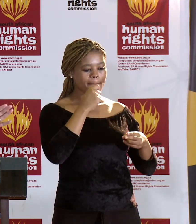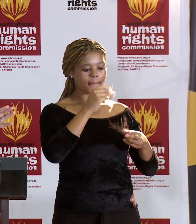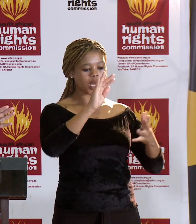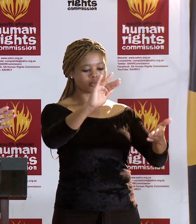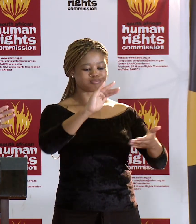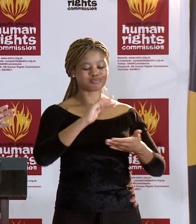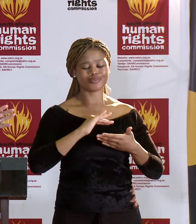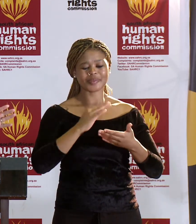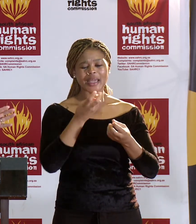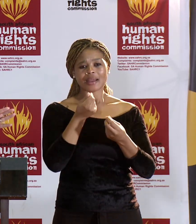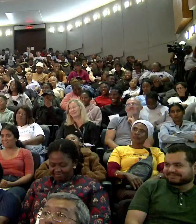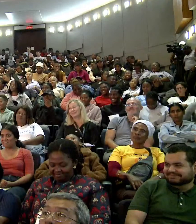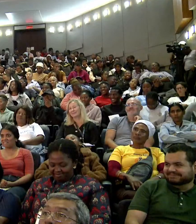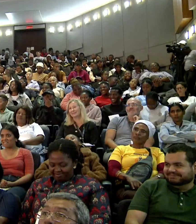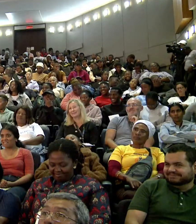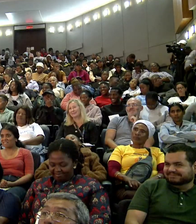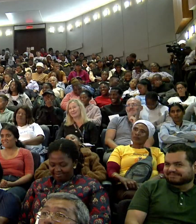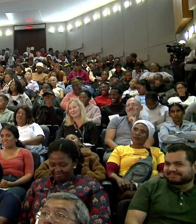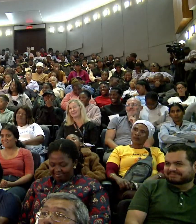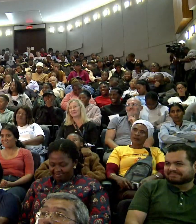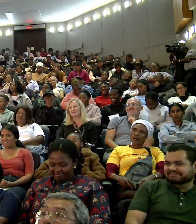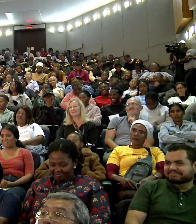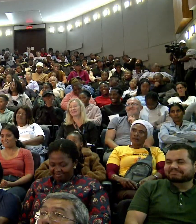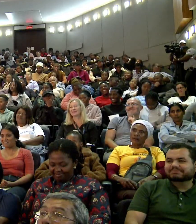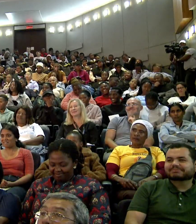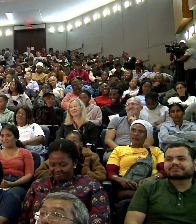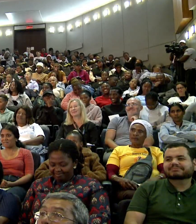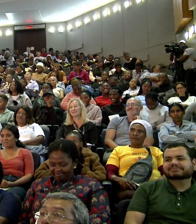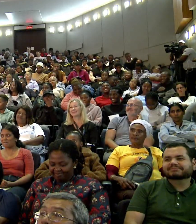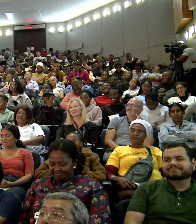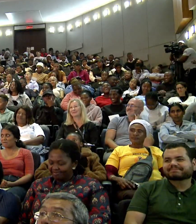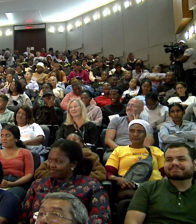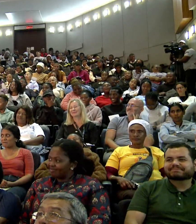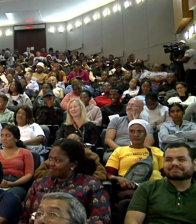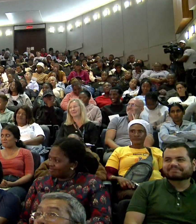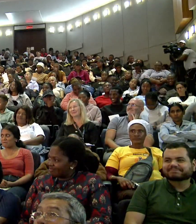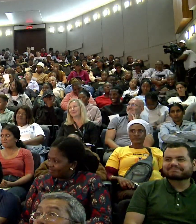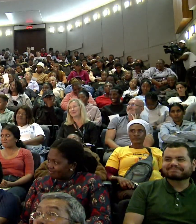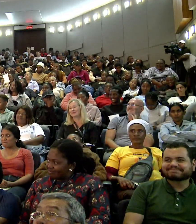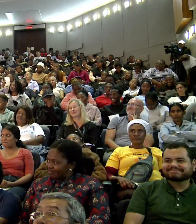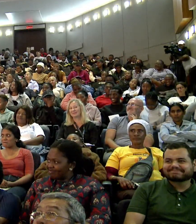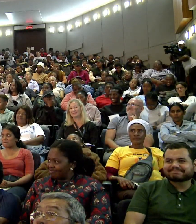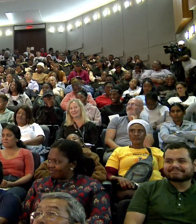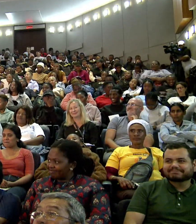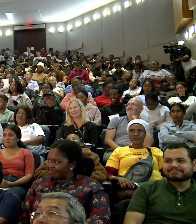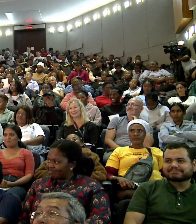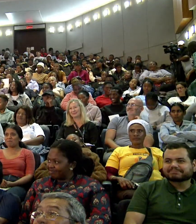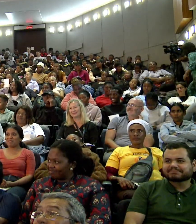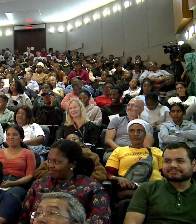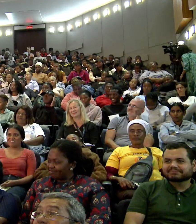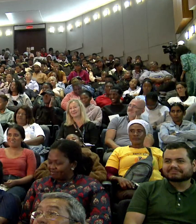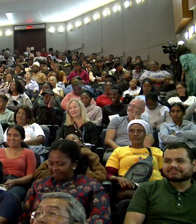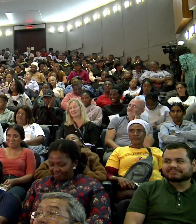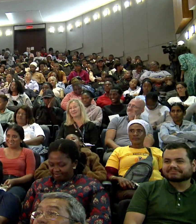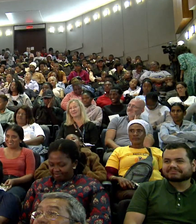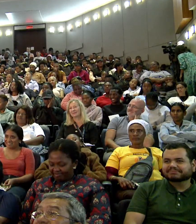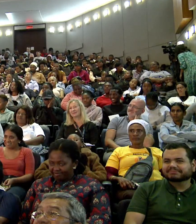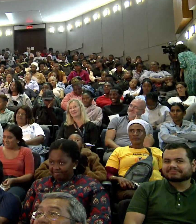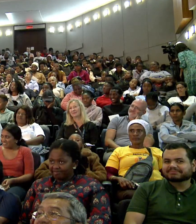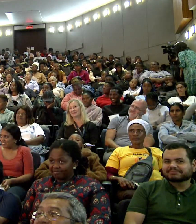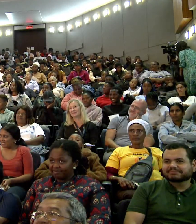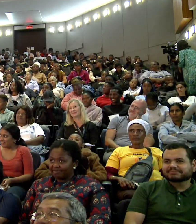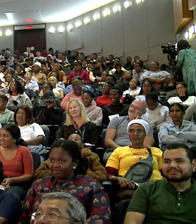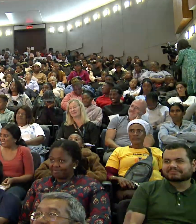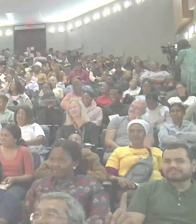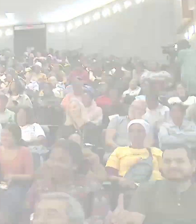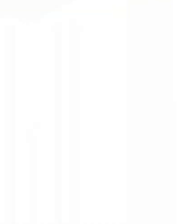of things, right? Don't we all have that dream? If we only had like a rich ancestor that we didn't even know who passed